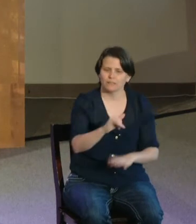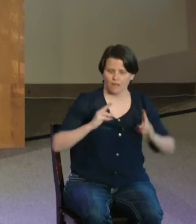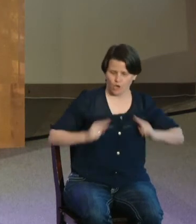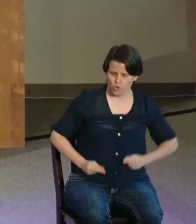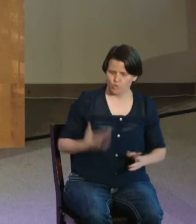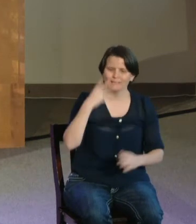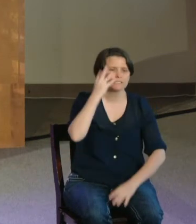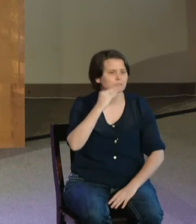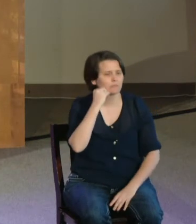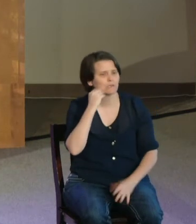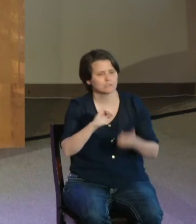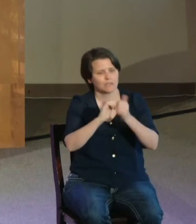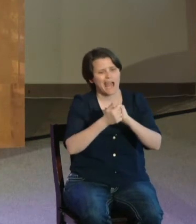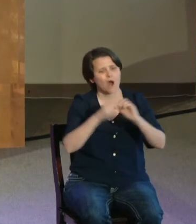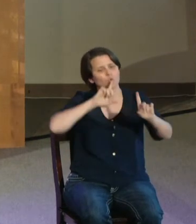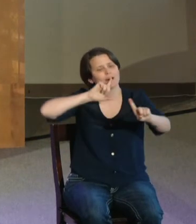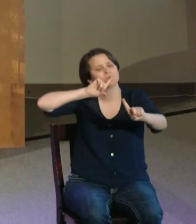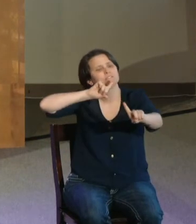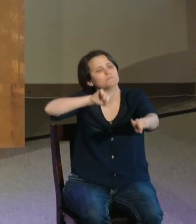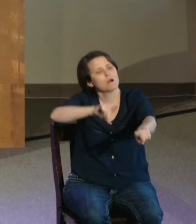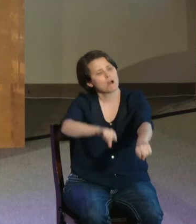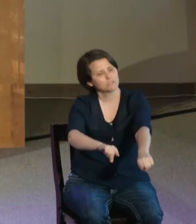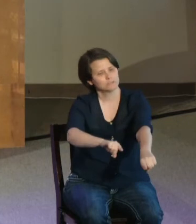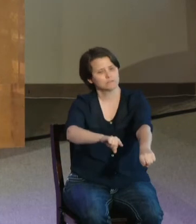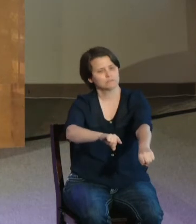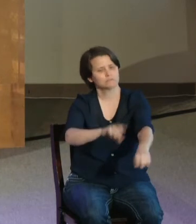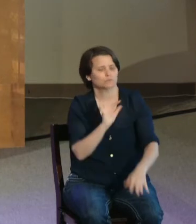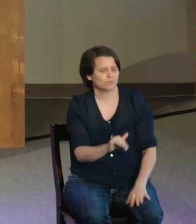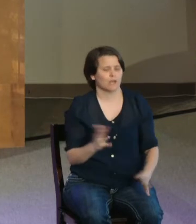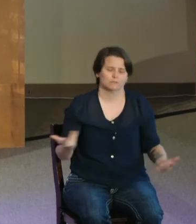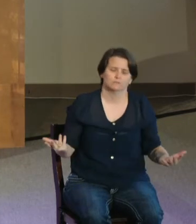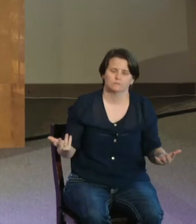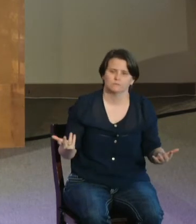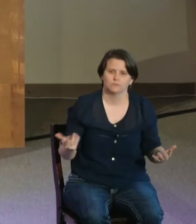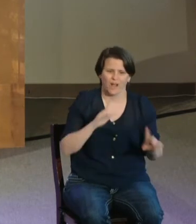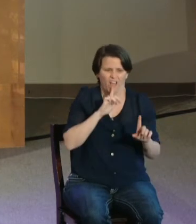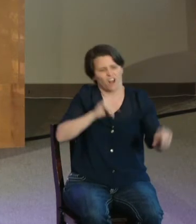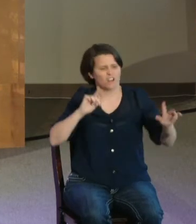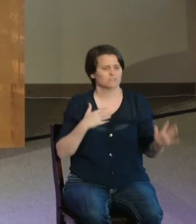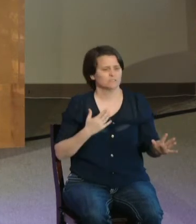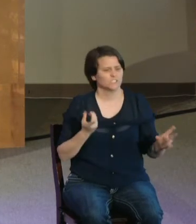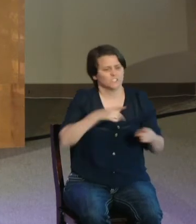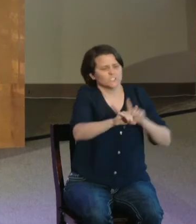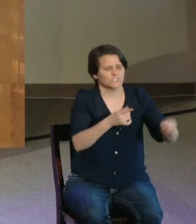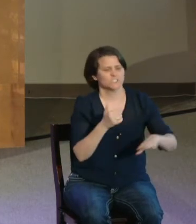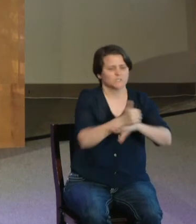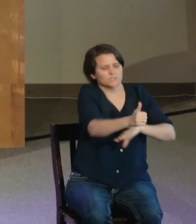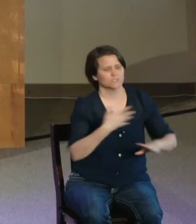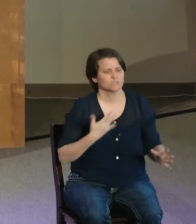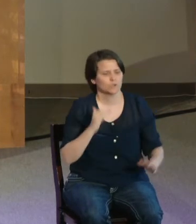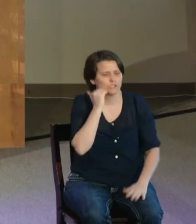choices of how we want to respond. Are we going to react in vengeance, blame, or